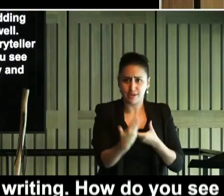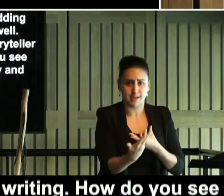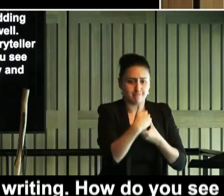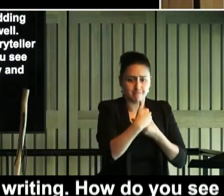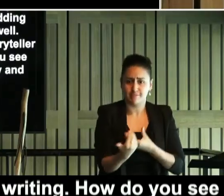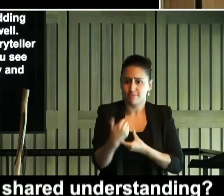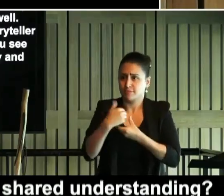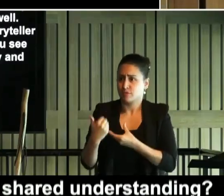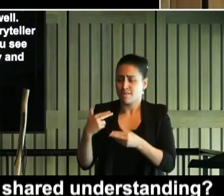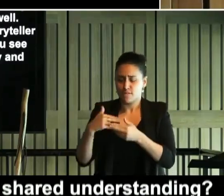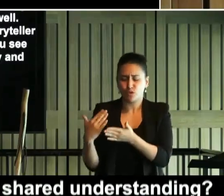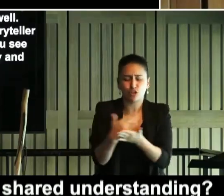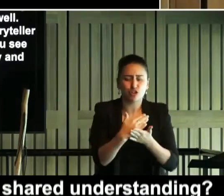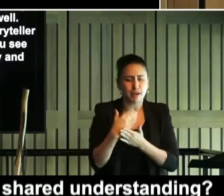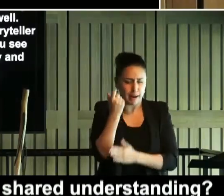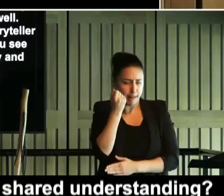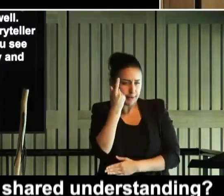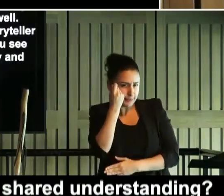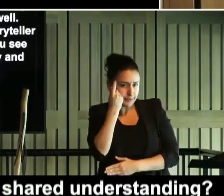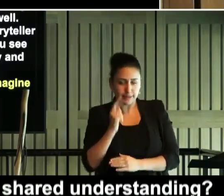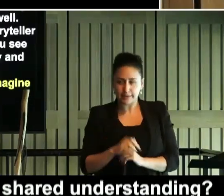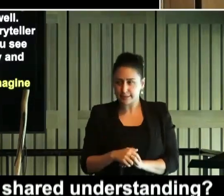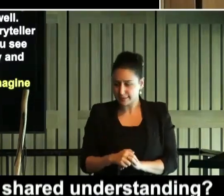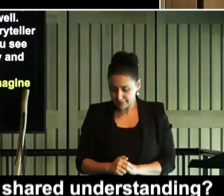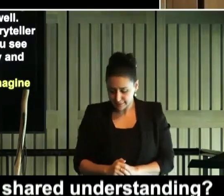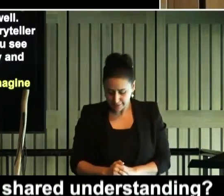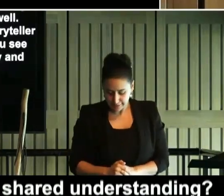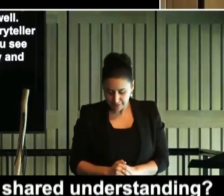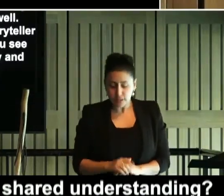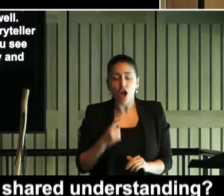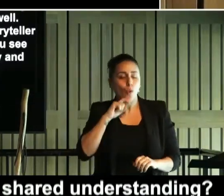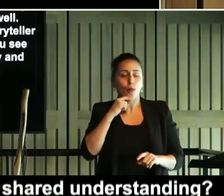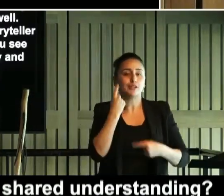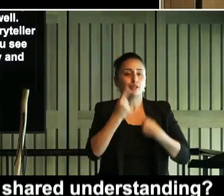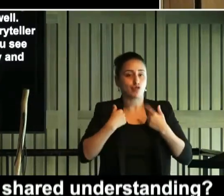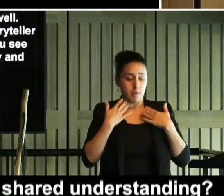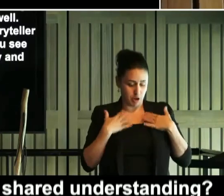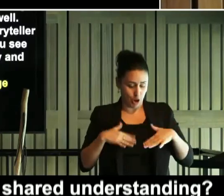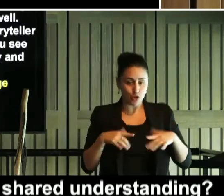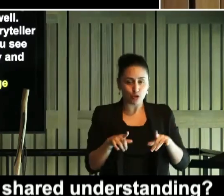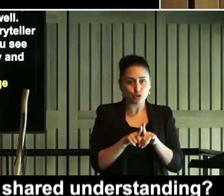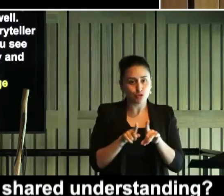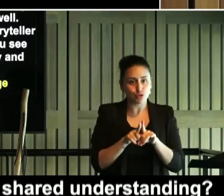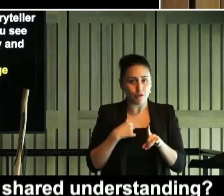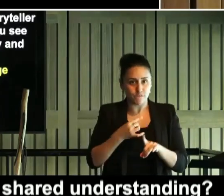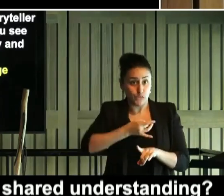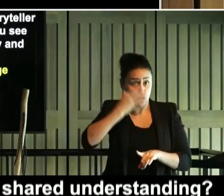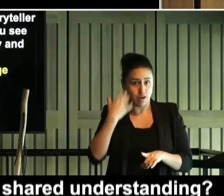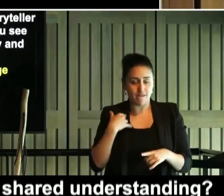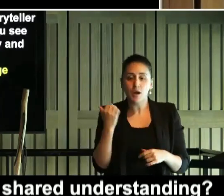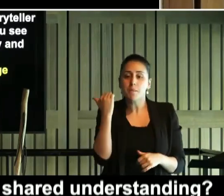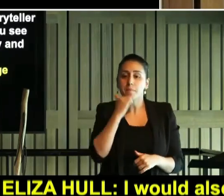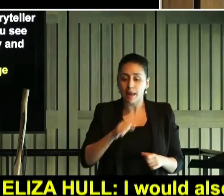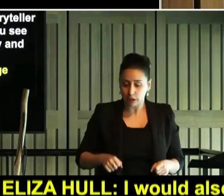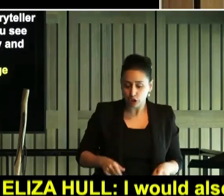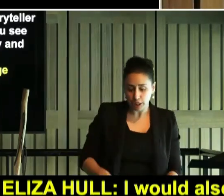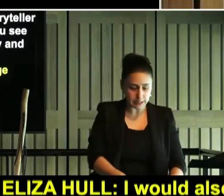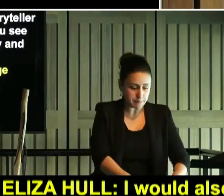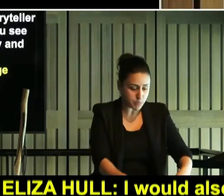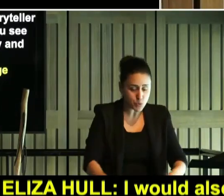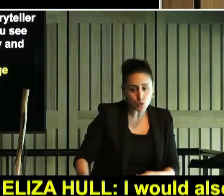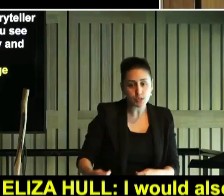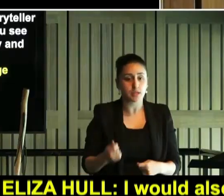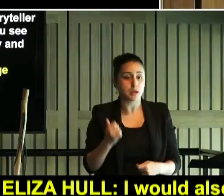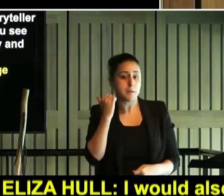do an image description because Sure. I forgot. So I am wearing black jeans and black boots and a black singlet and